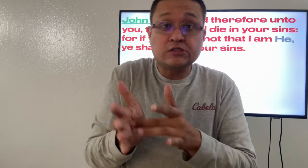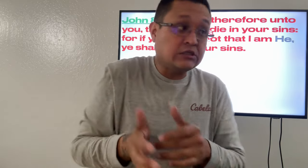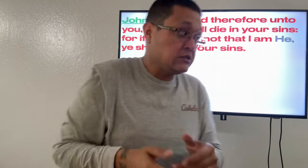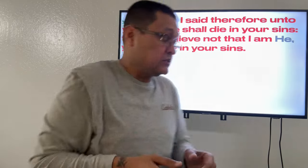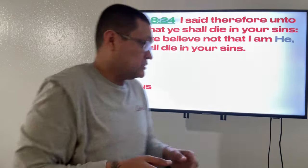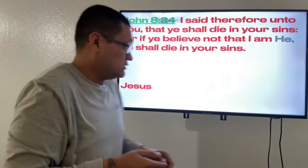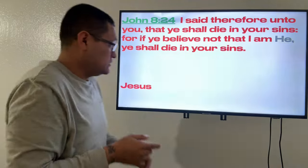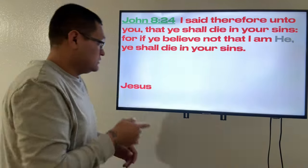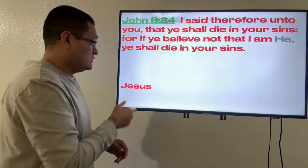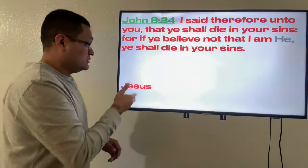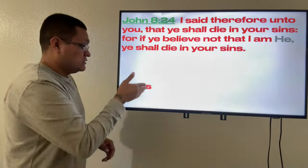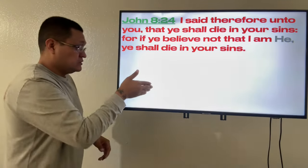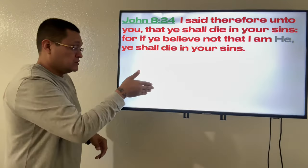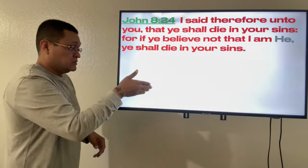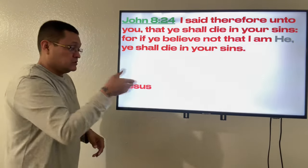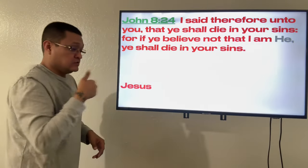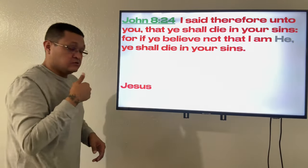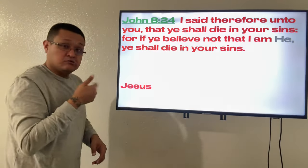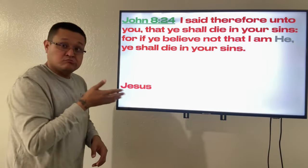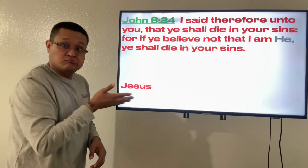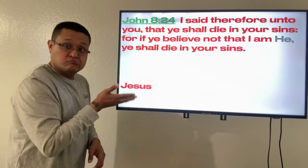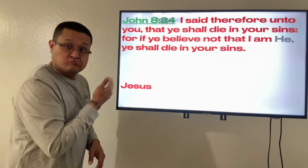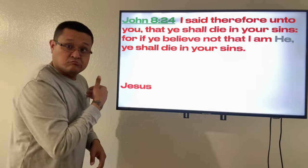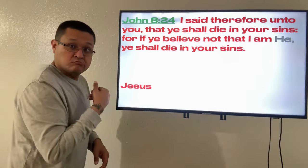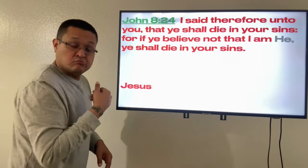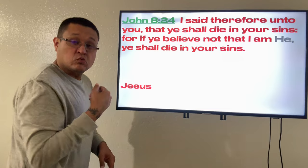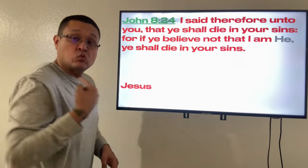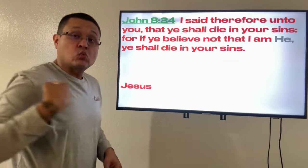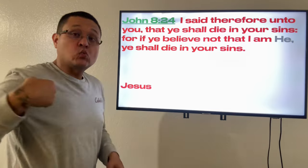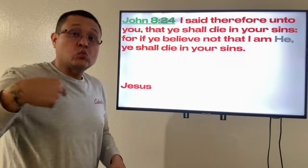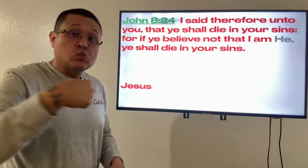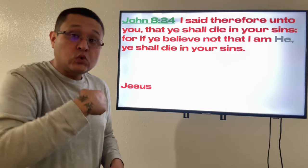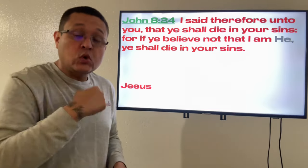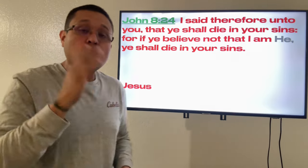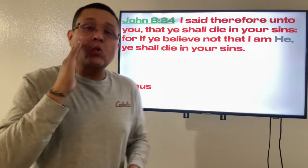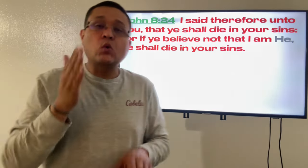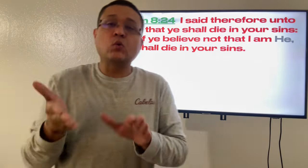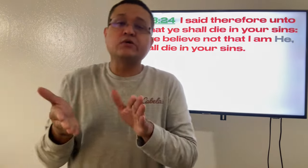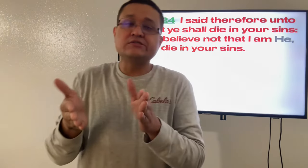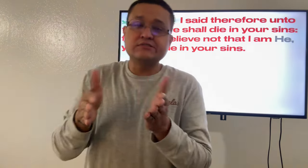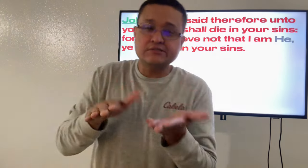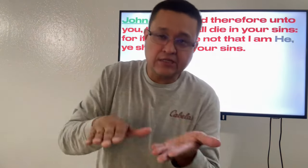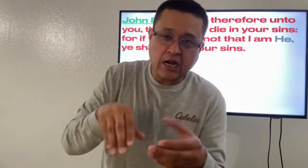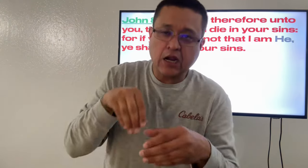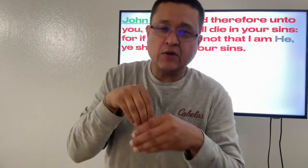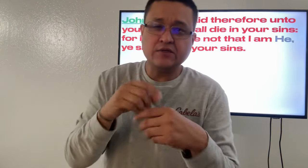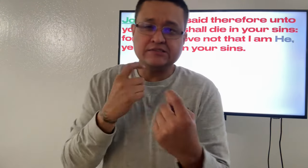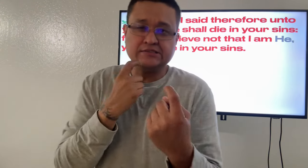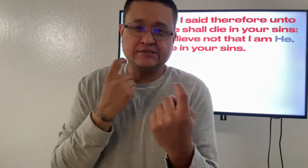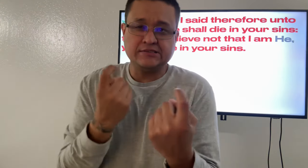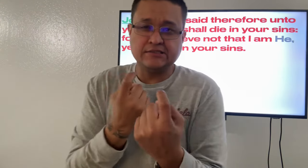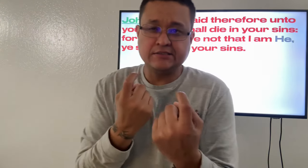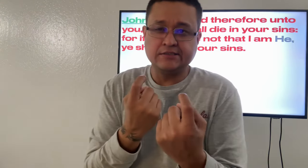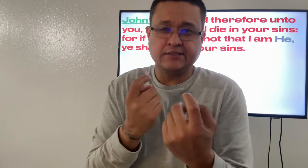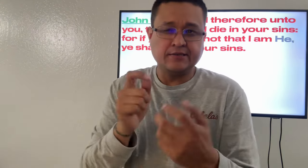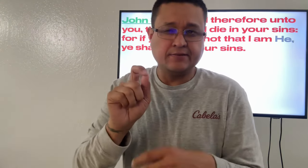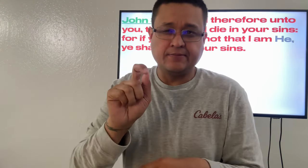No one's perfect. No Without Jesus, we will die in our sin.